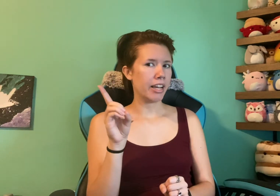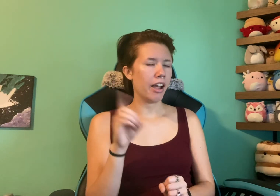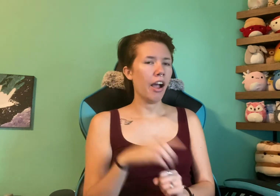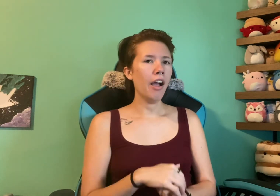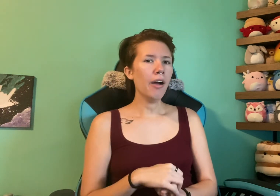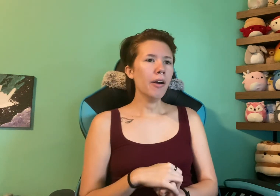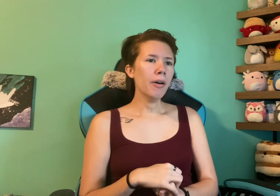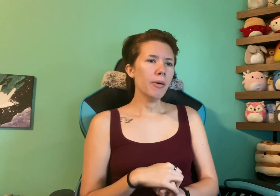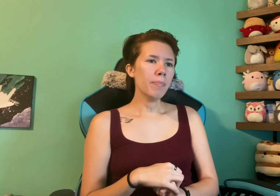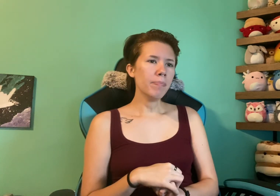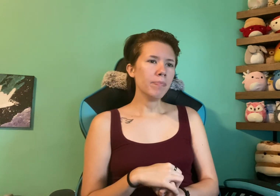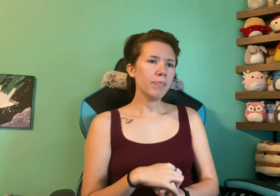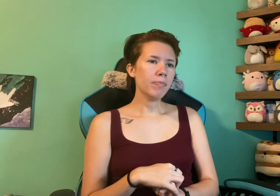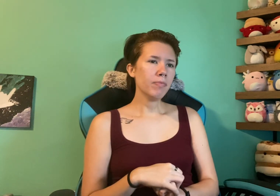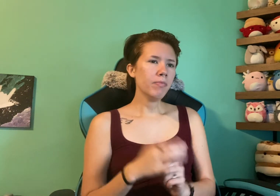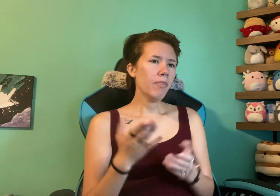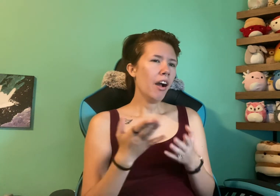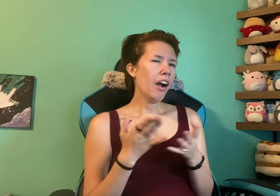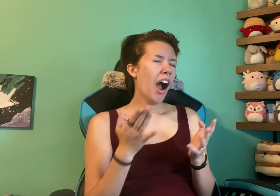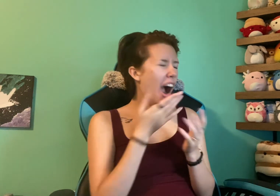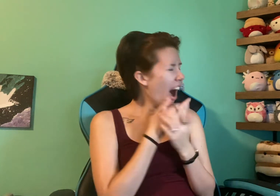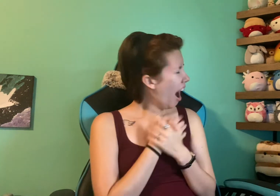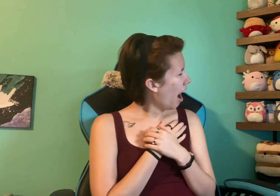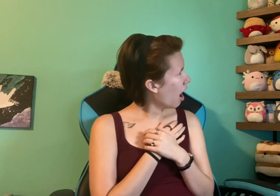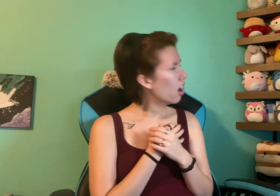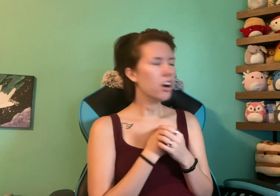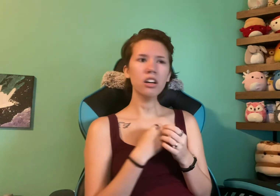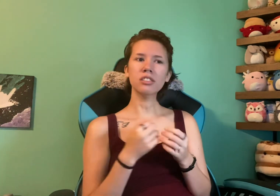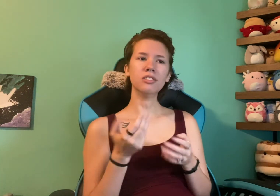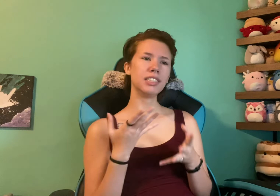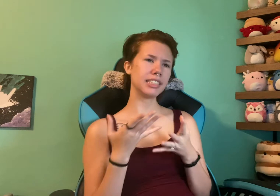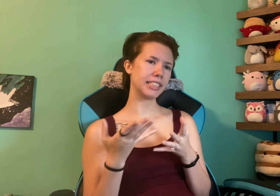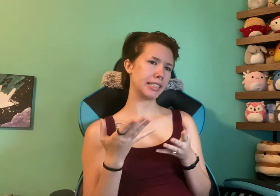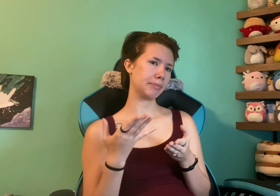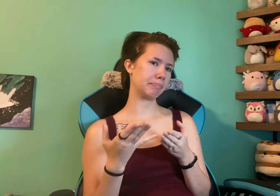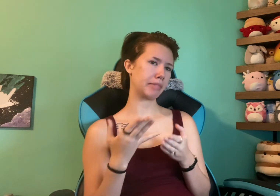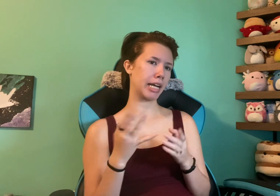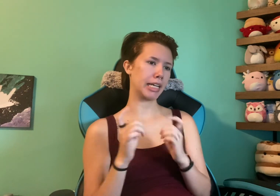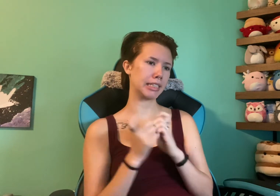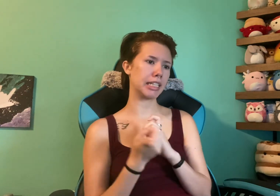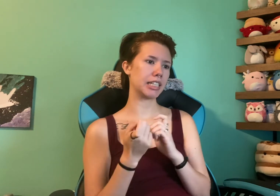some unusual event. Right, because it says, where does it say it?